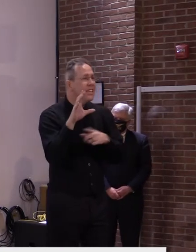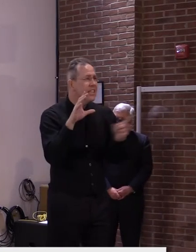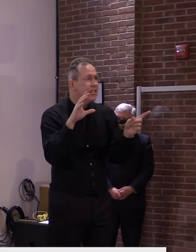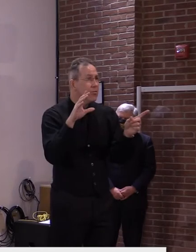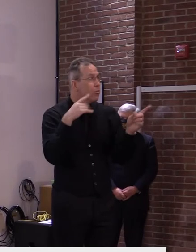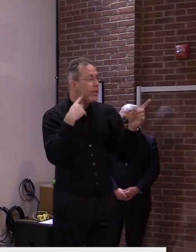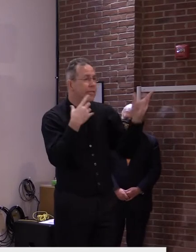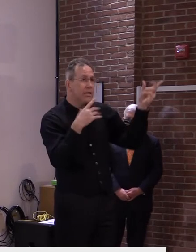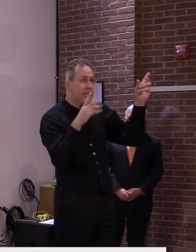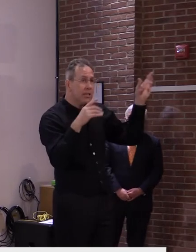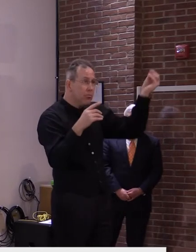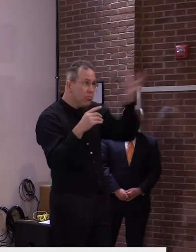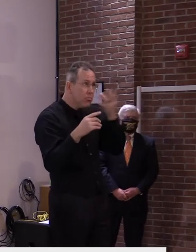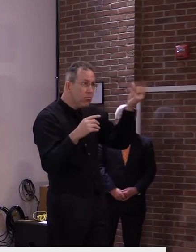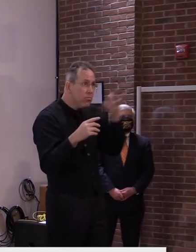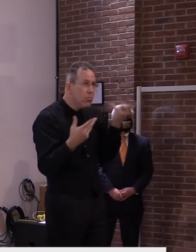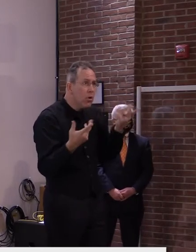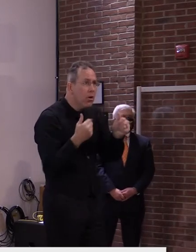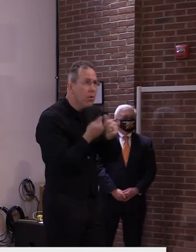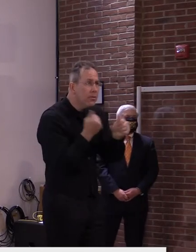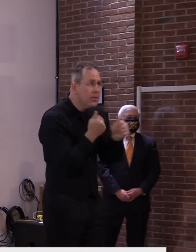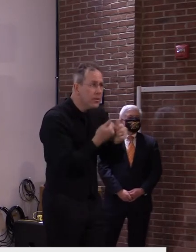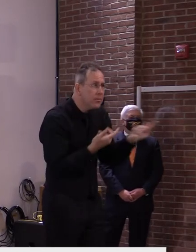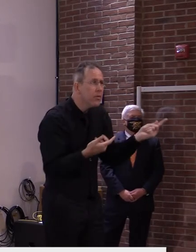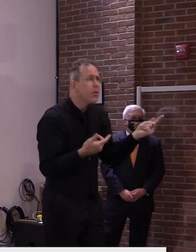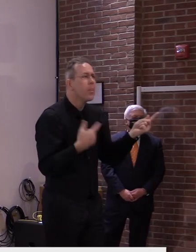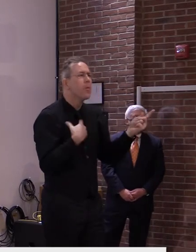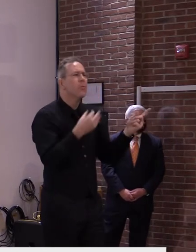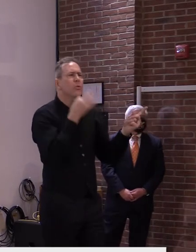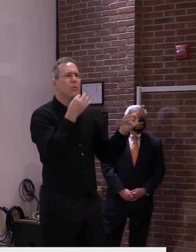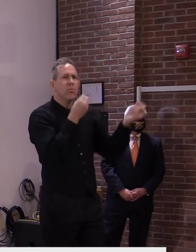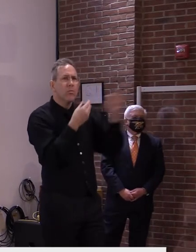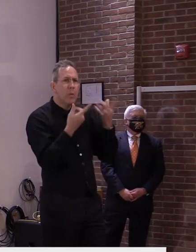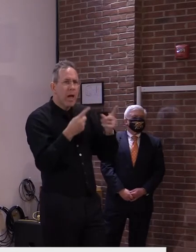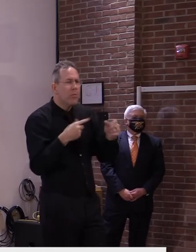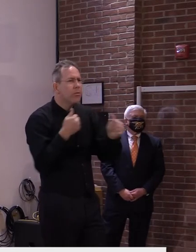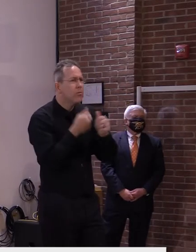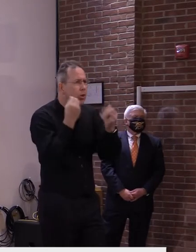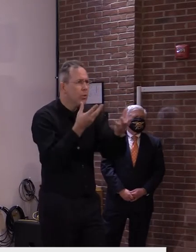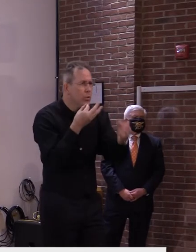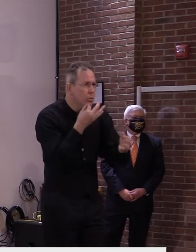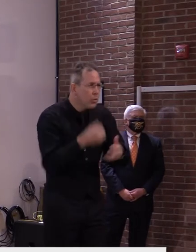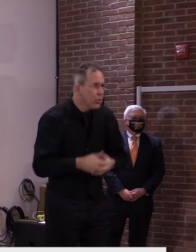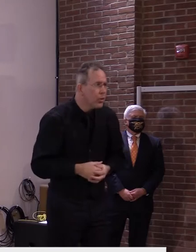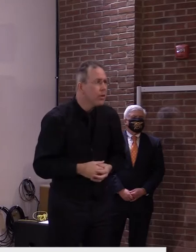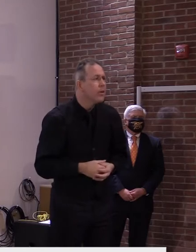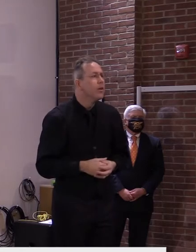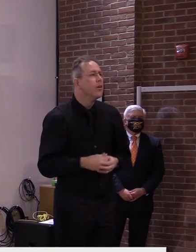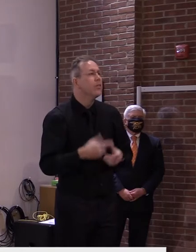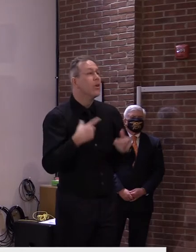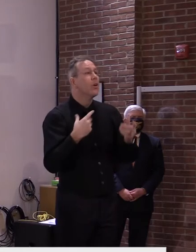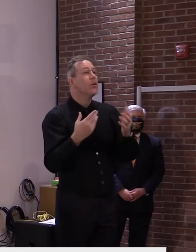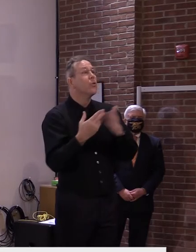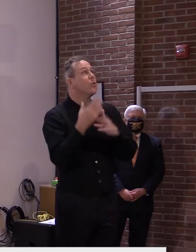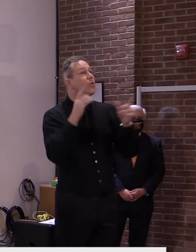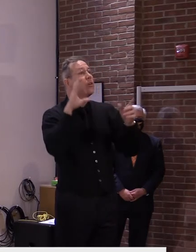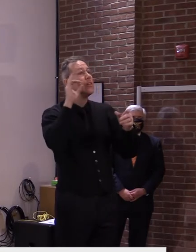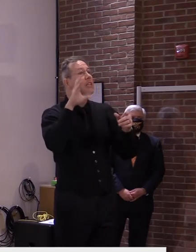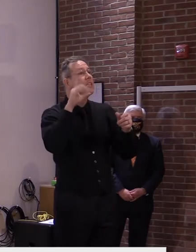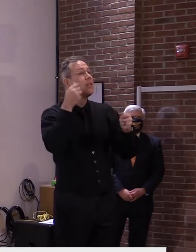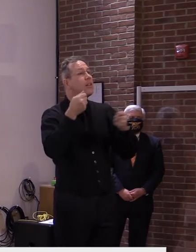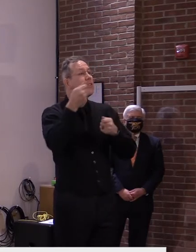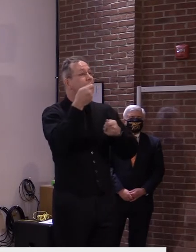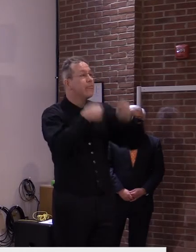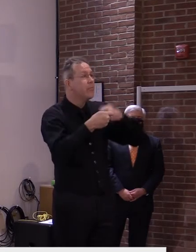I'm sure they will, and I very much respect their new leadership and believe that this is one of the top of their